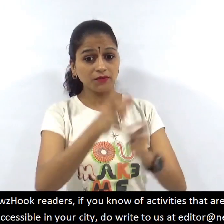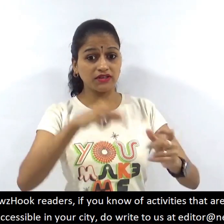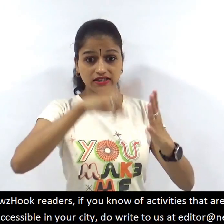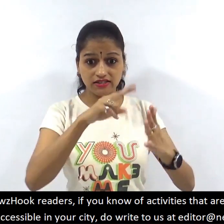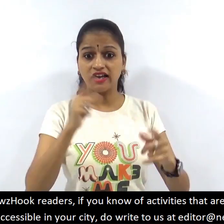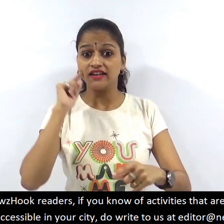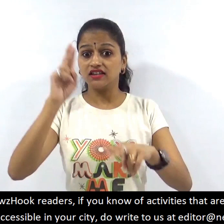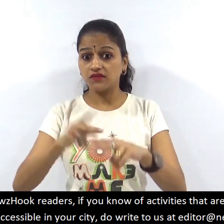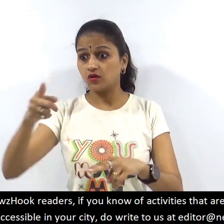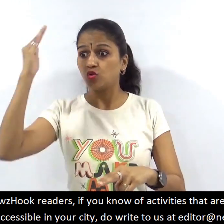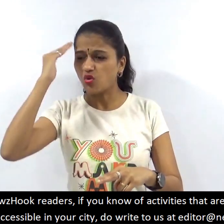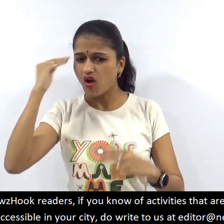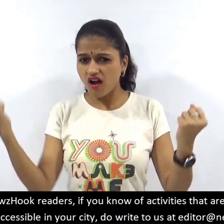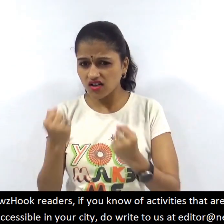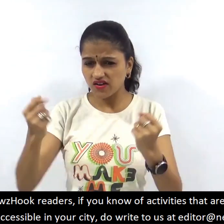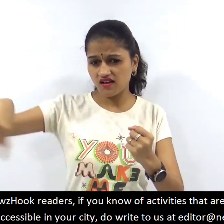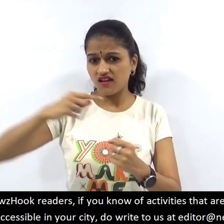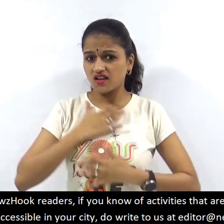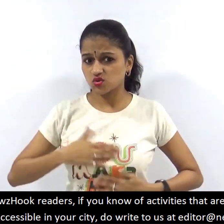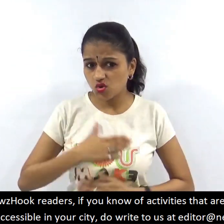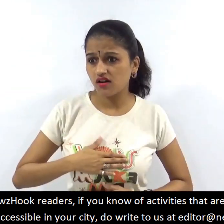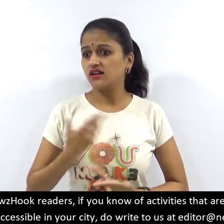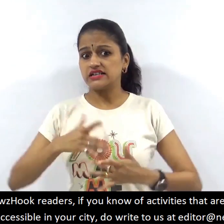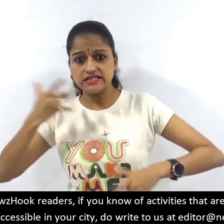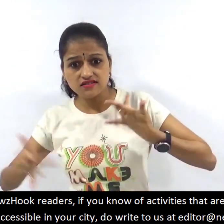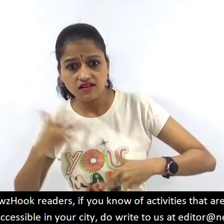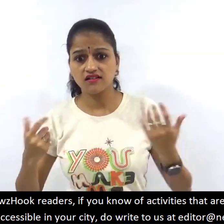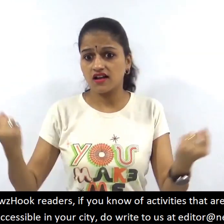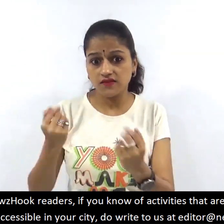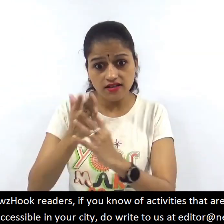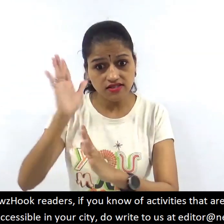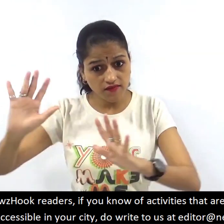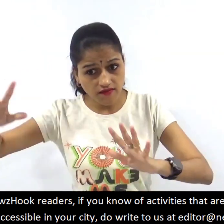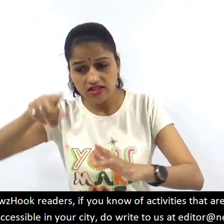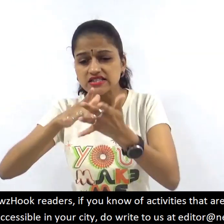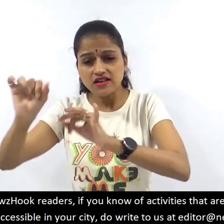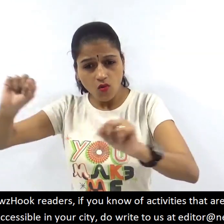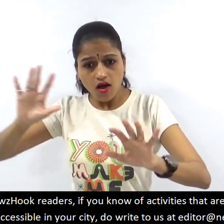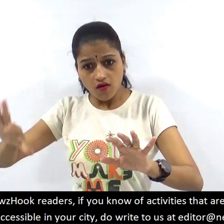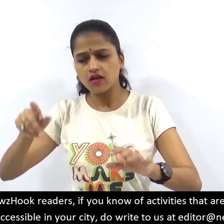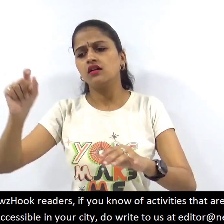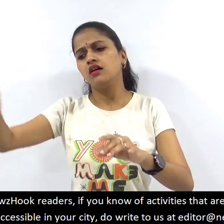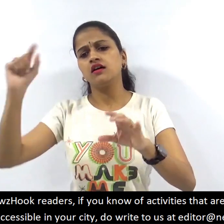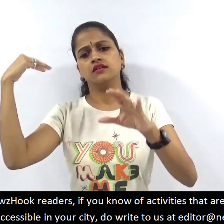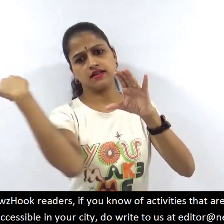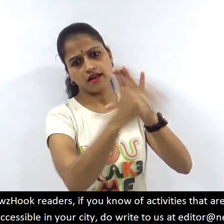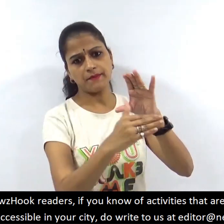Dear NewsHook readers, if you know of activities that are fun, stimulating and accessible in your city, though write to us at